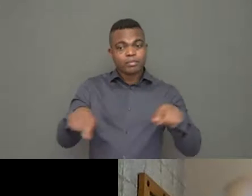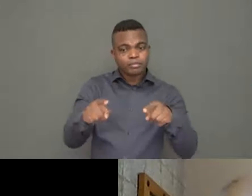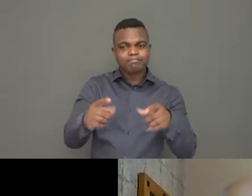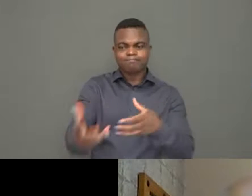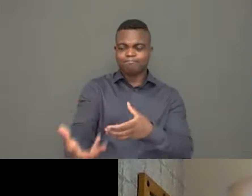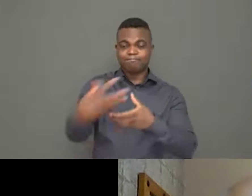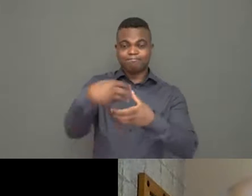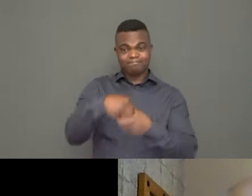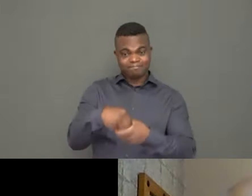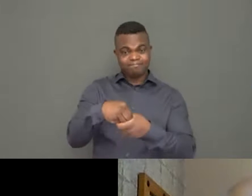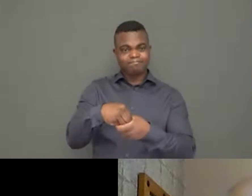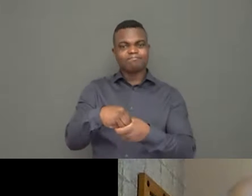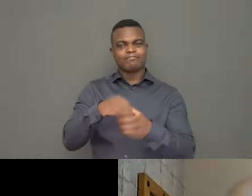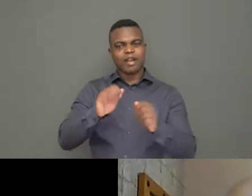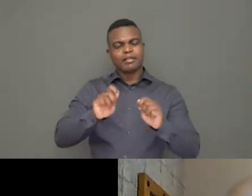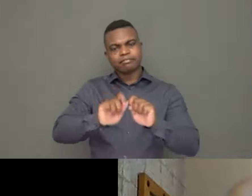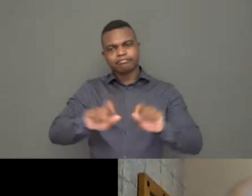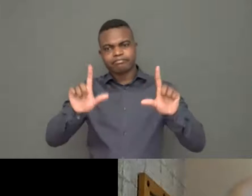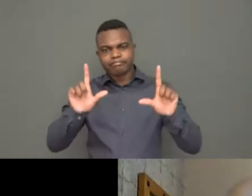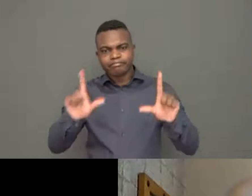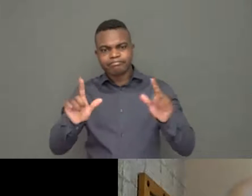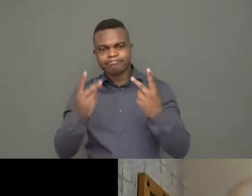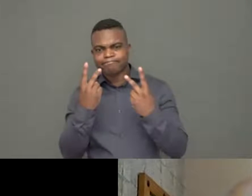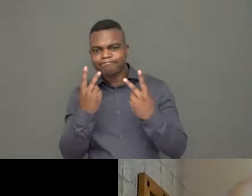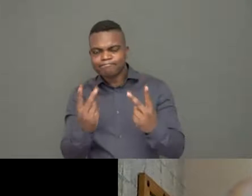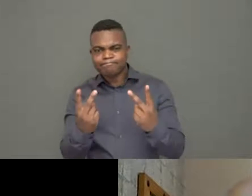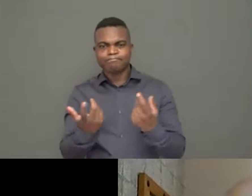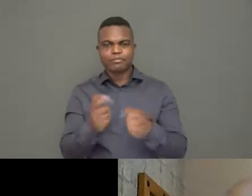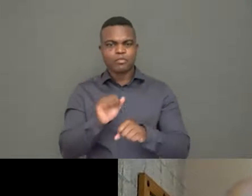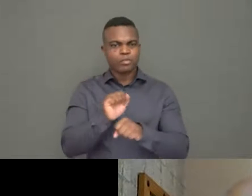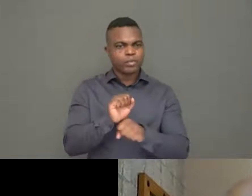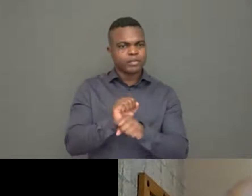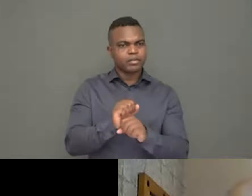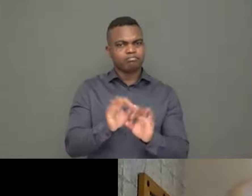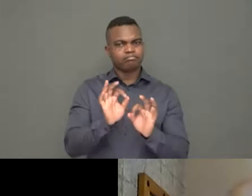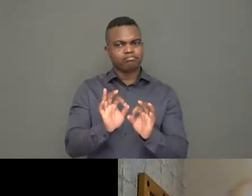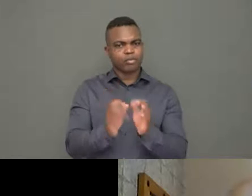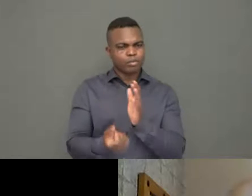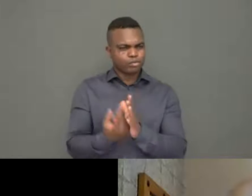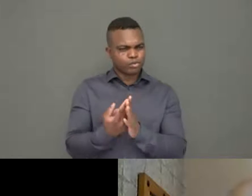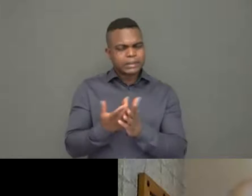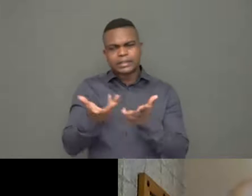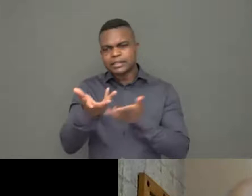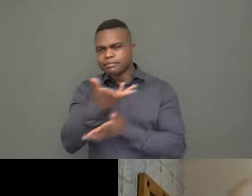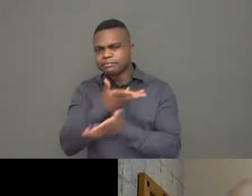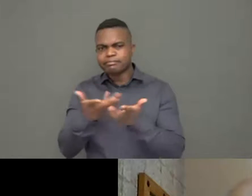people. It would encourage so much people of